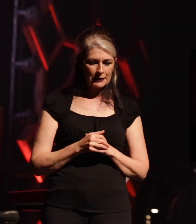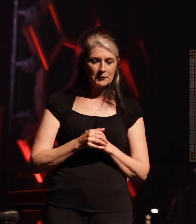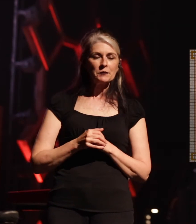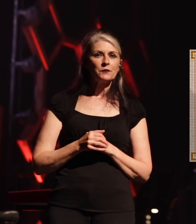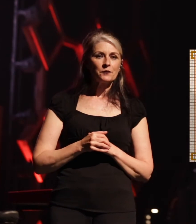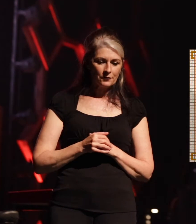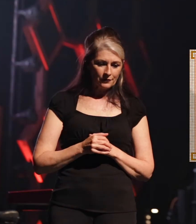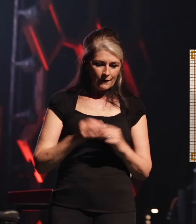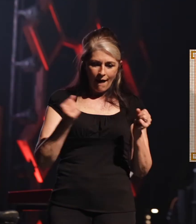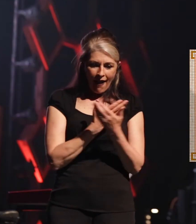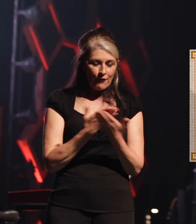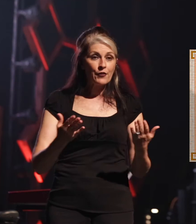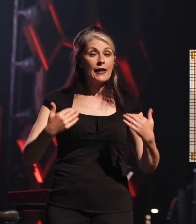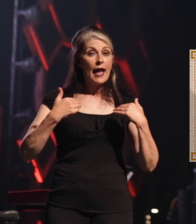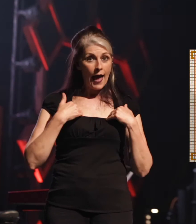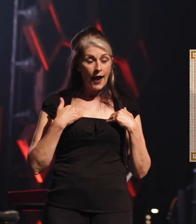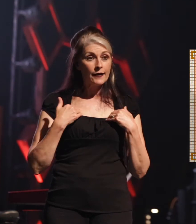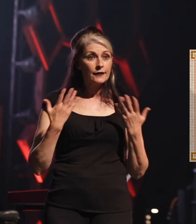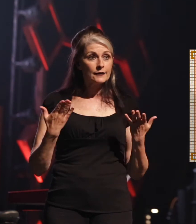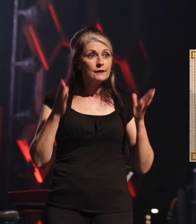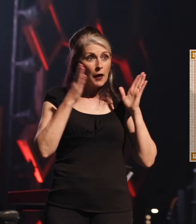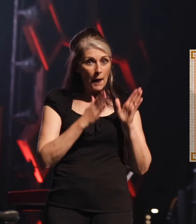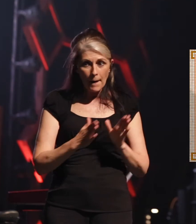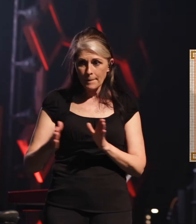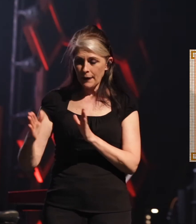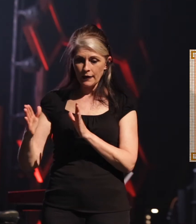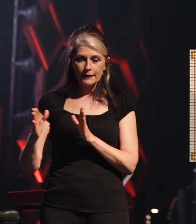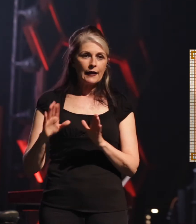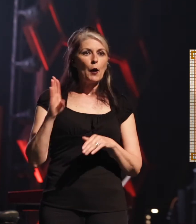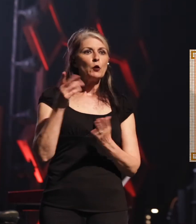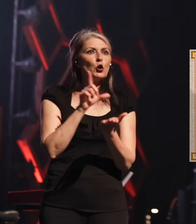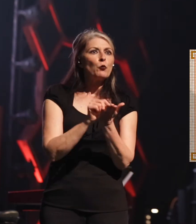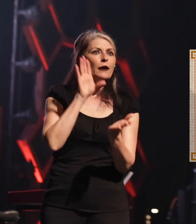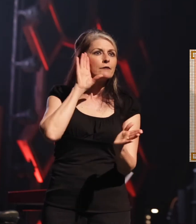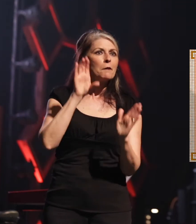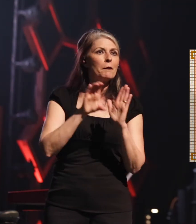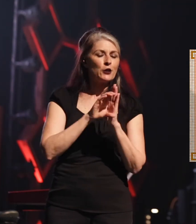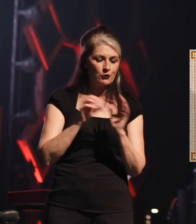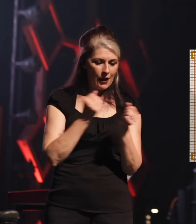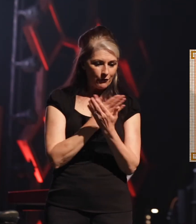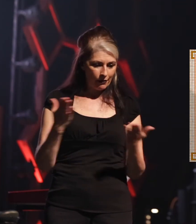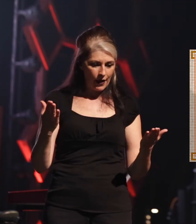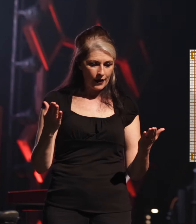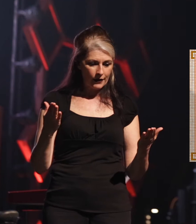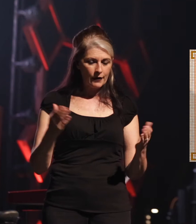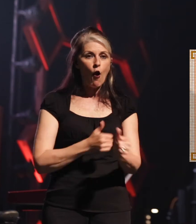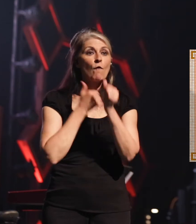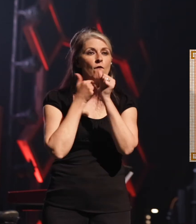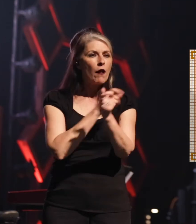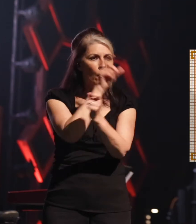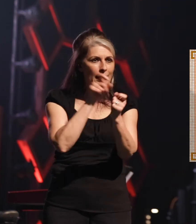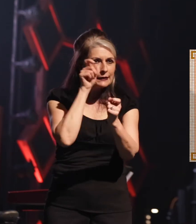everything had a place, so kind of like a blueprint picture here. Everything had to be followed exactly the way that